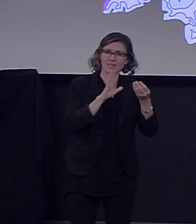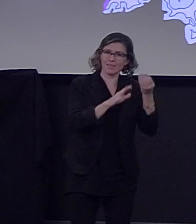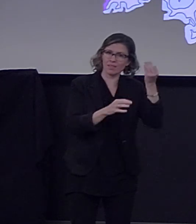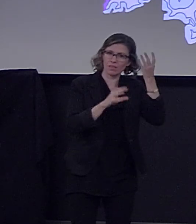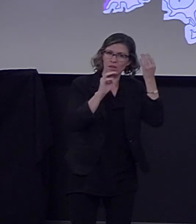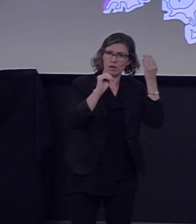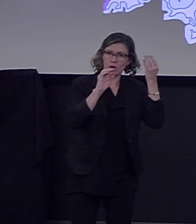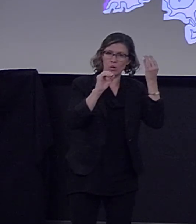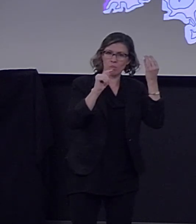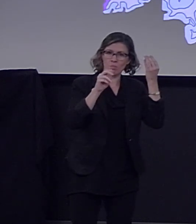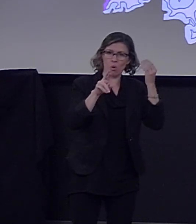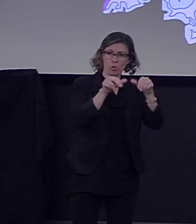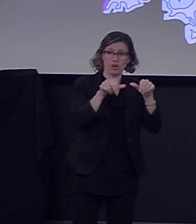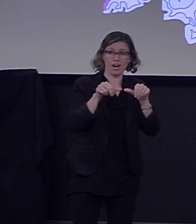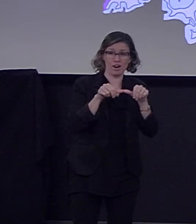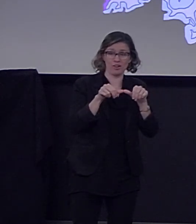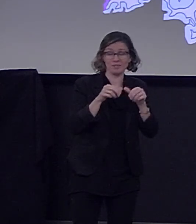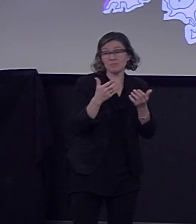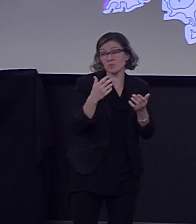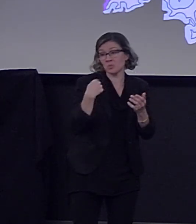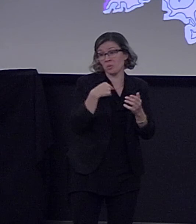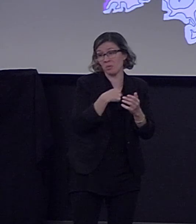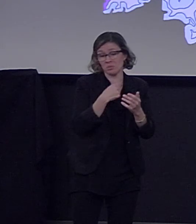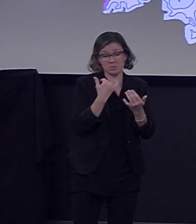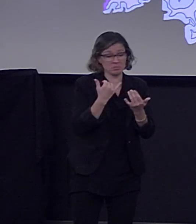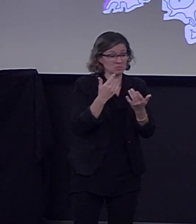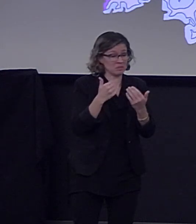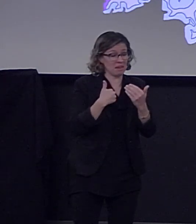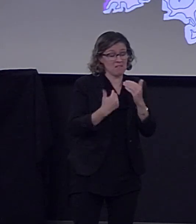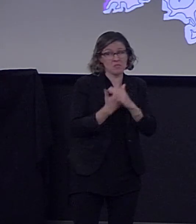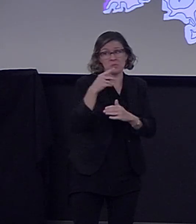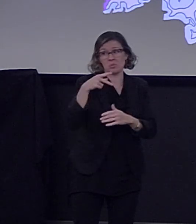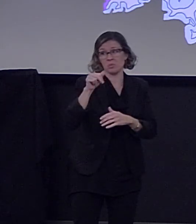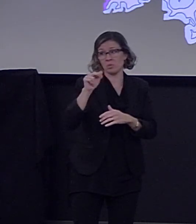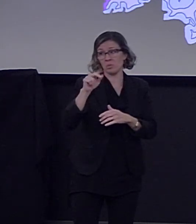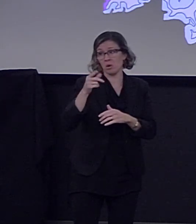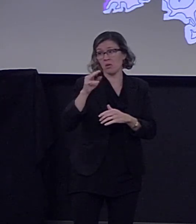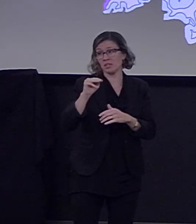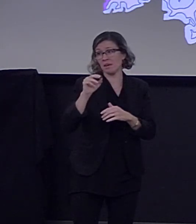hopefully expand and use to test some of these